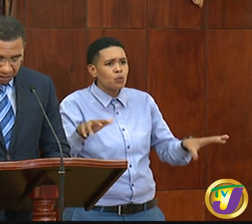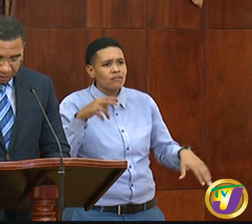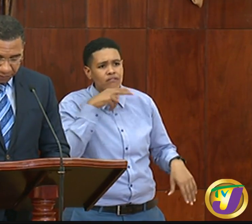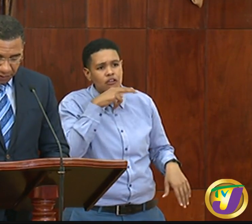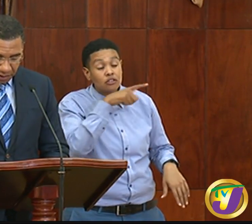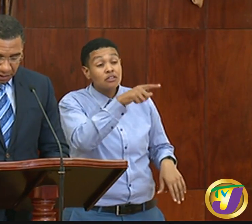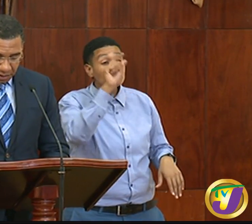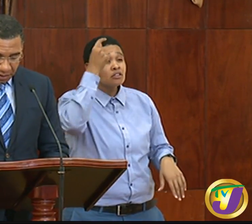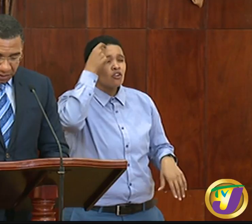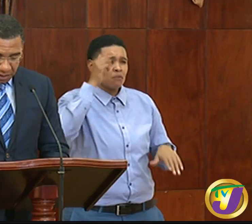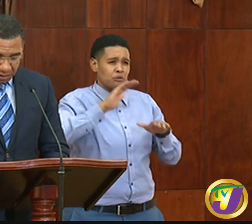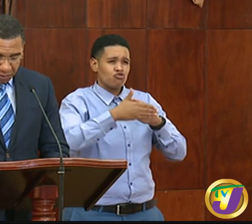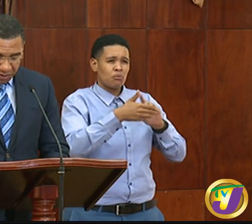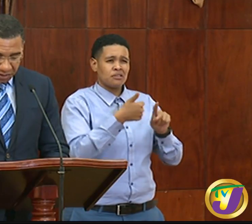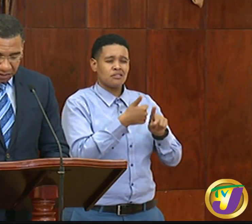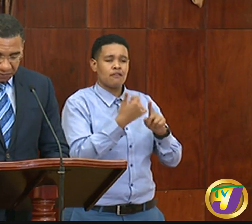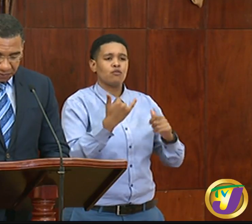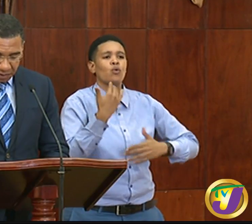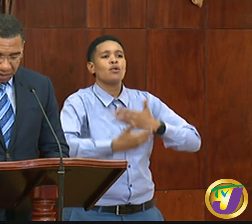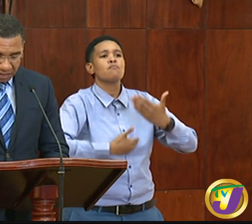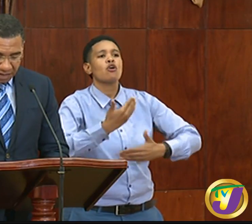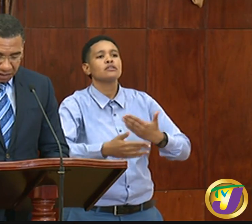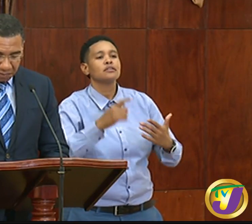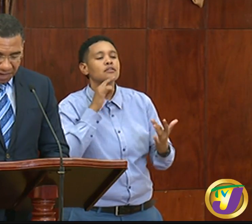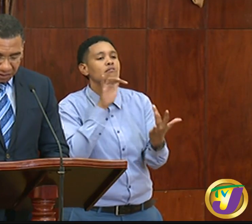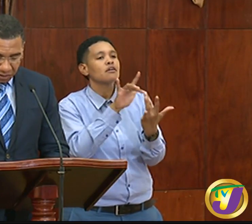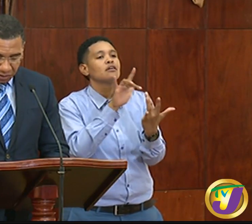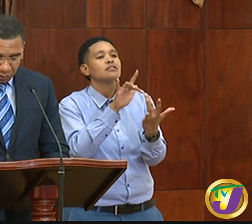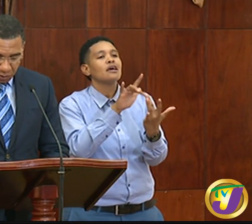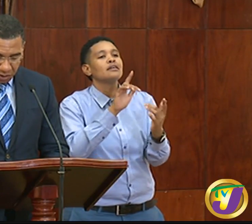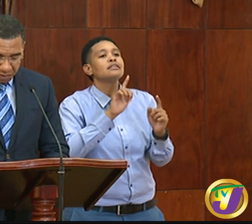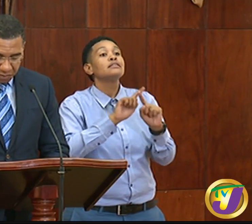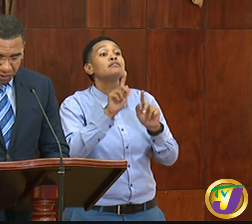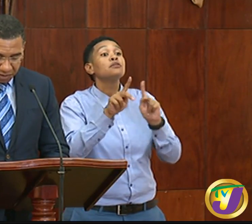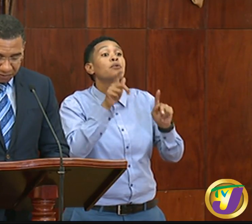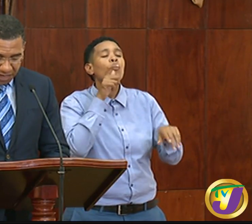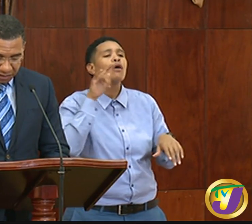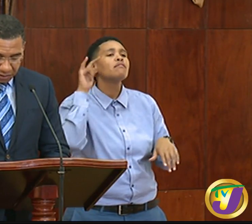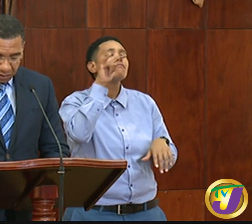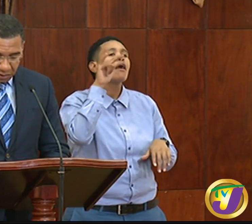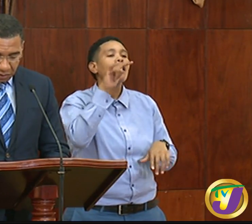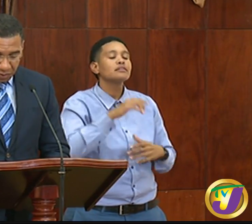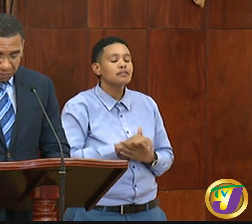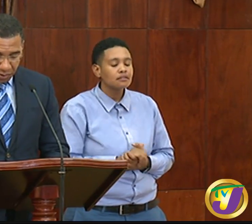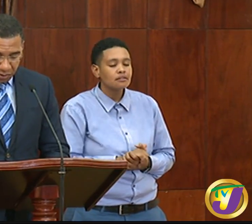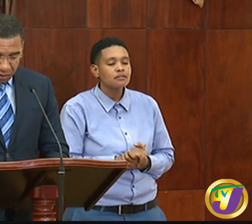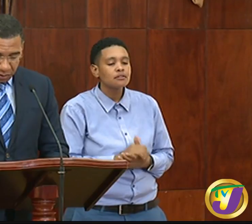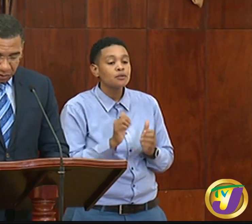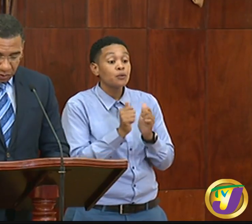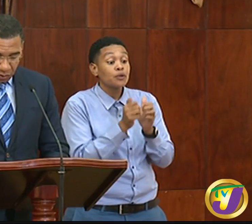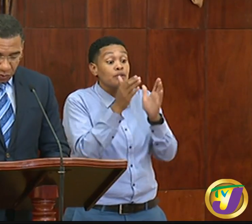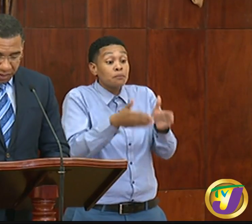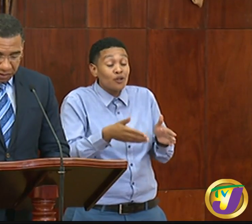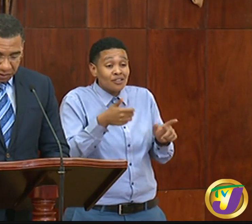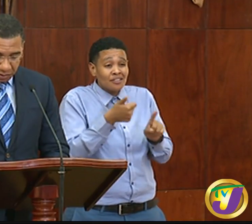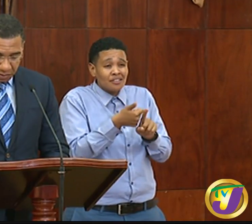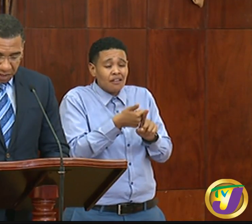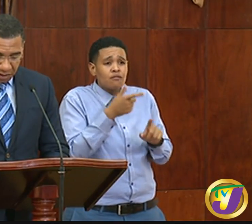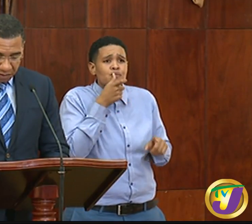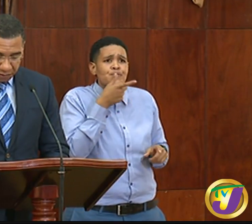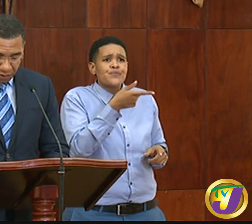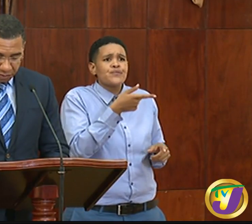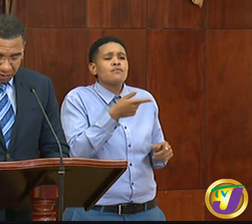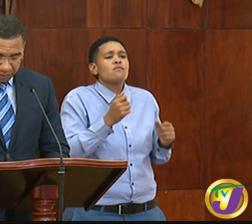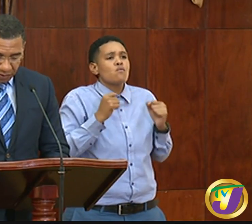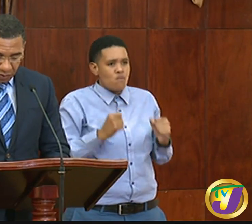of Jamaica is in the process of contacting passengers who were on board a flight with a person who has